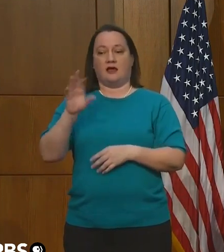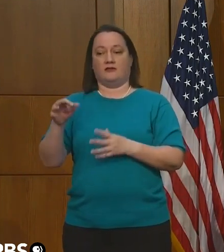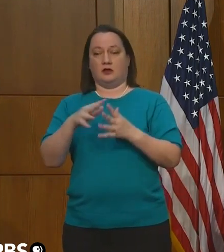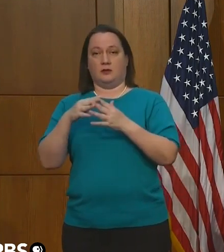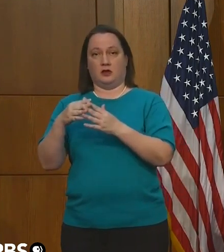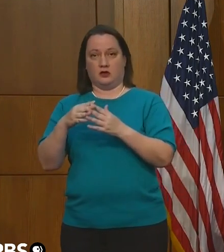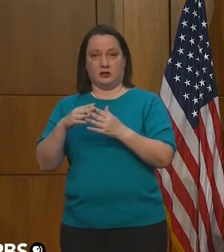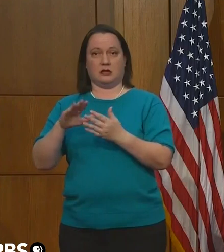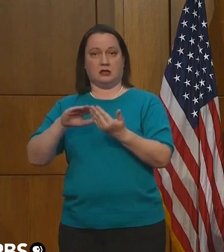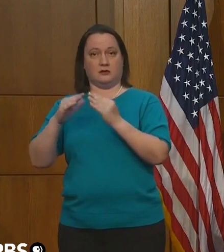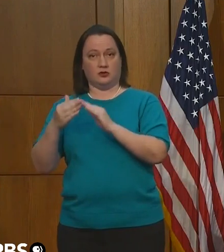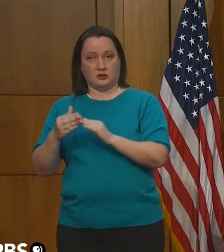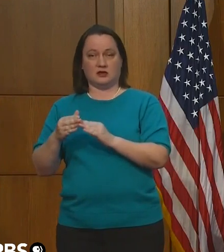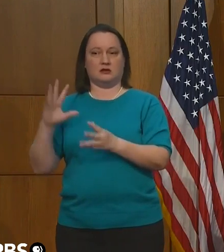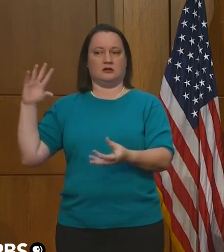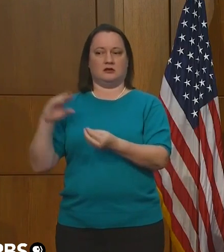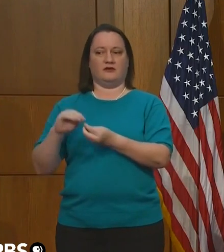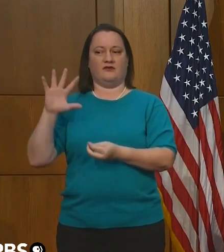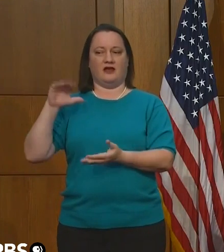community stands at